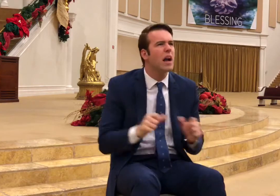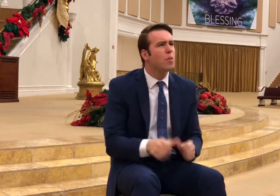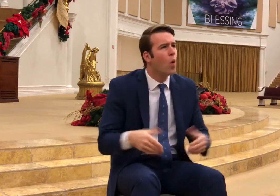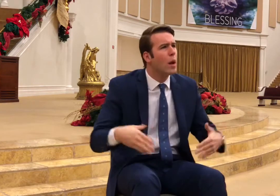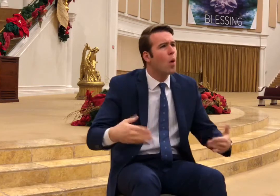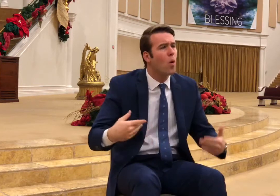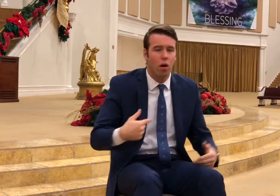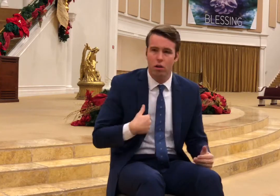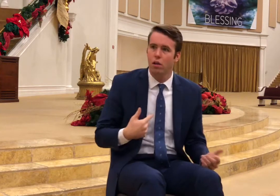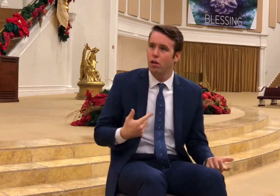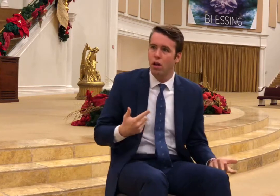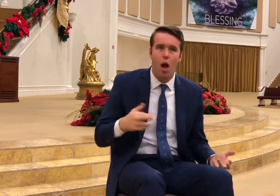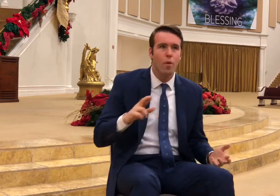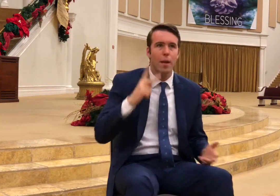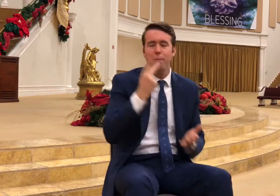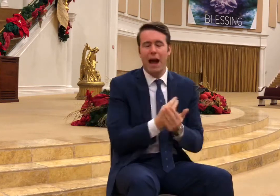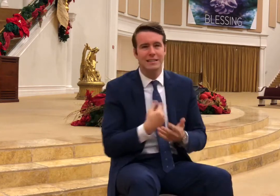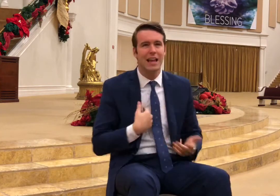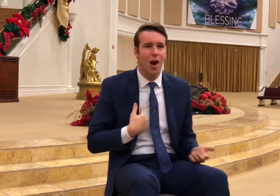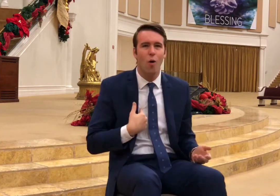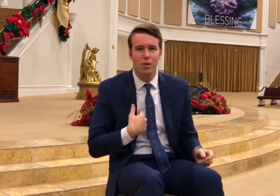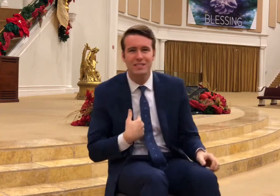keep going, and I was about to pass out.